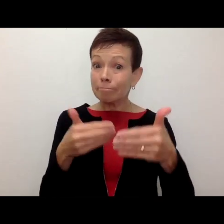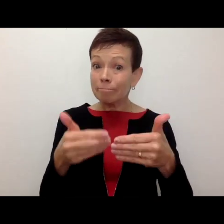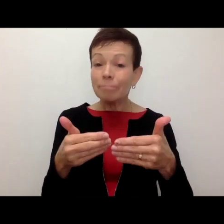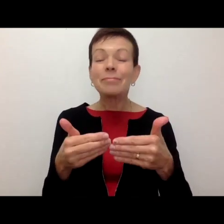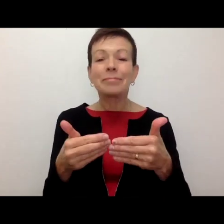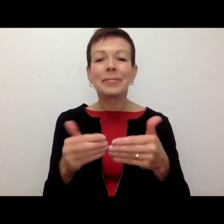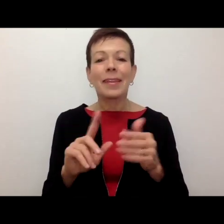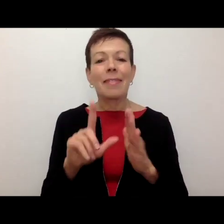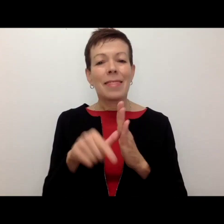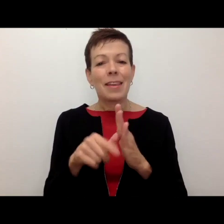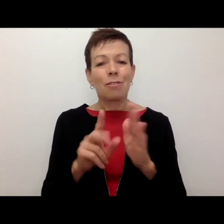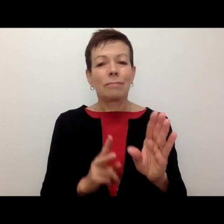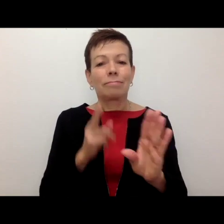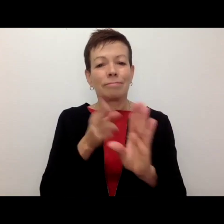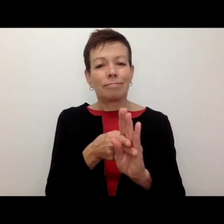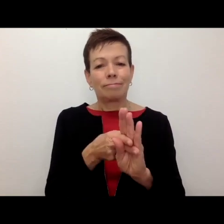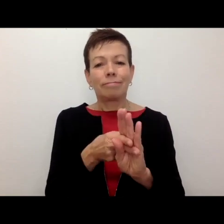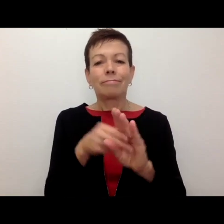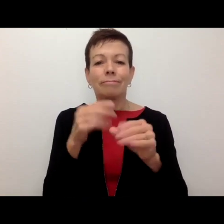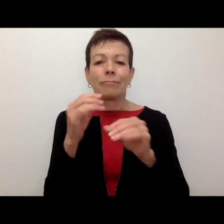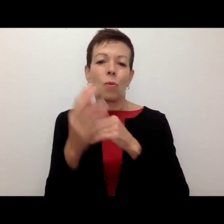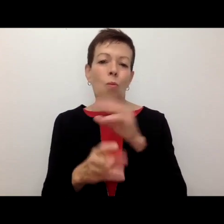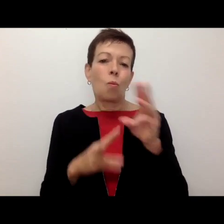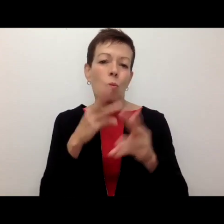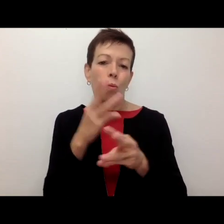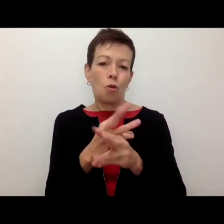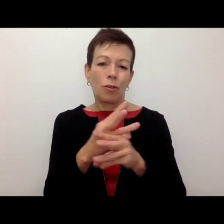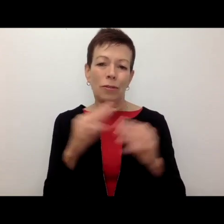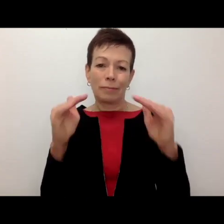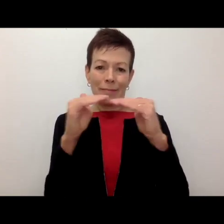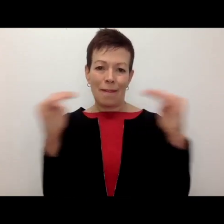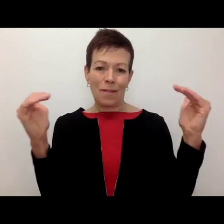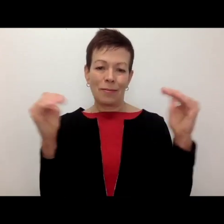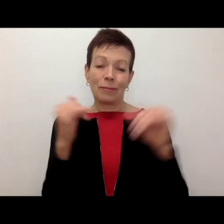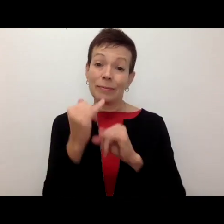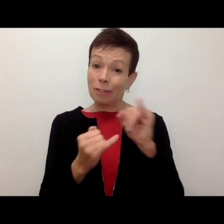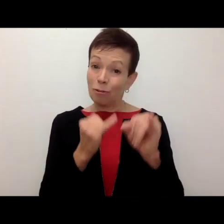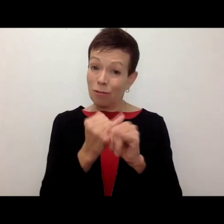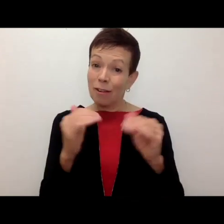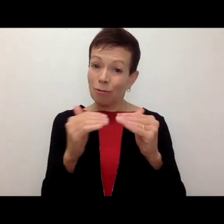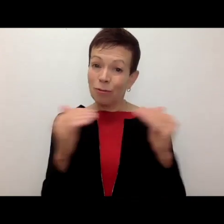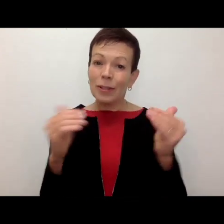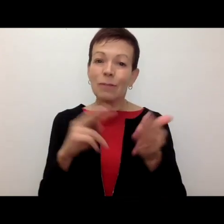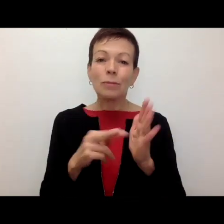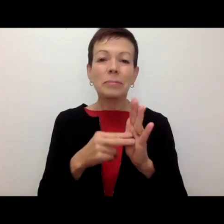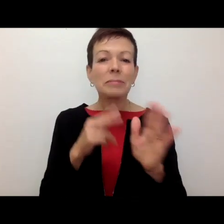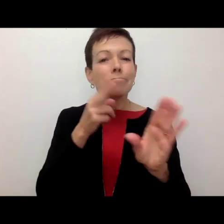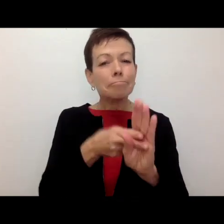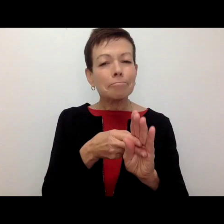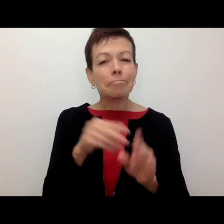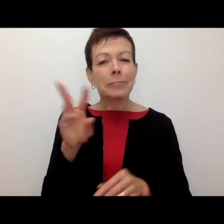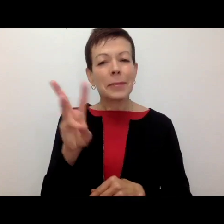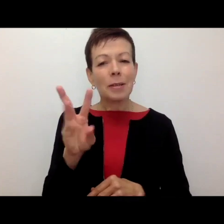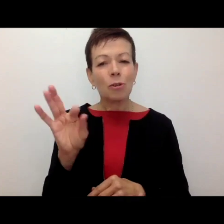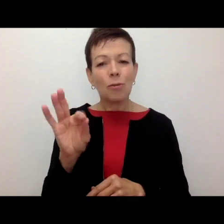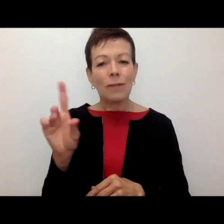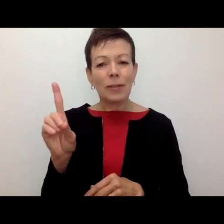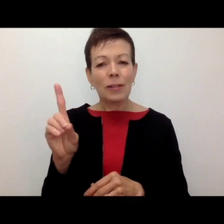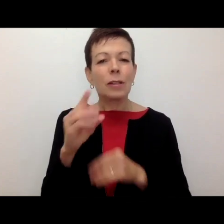As his experience grew later on, he served at the international level, joining the World Federation of the